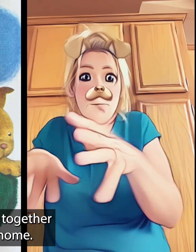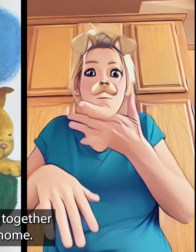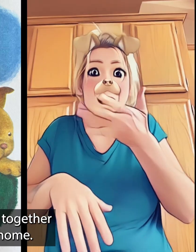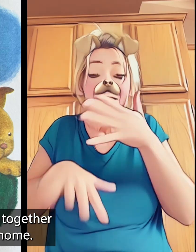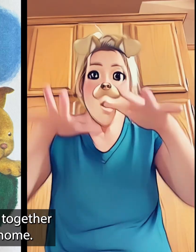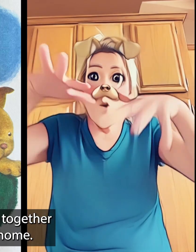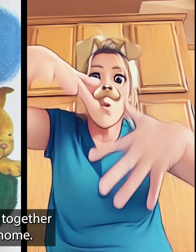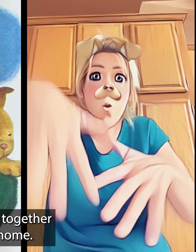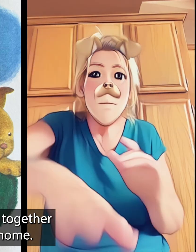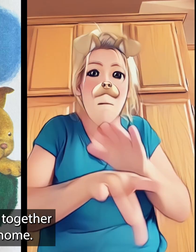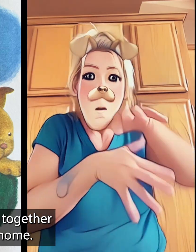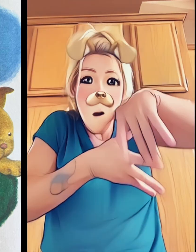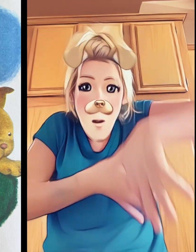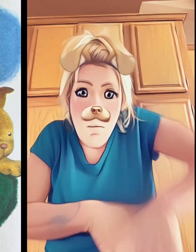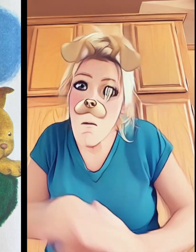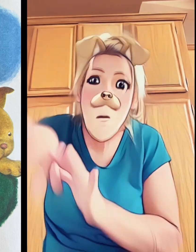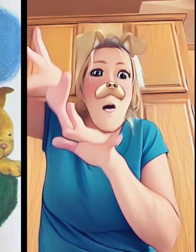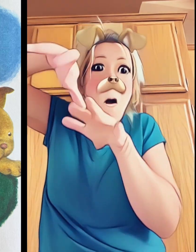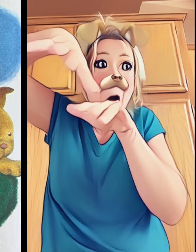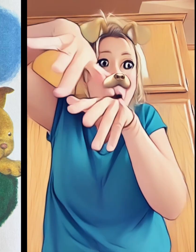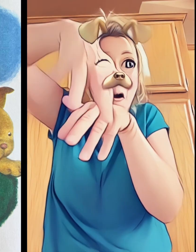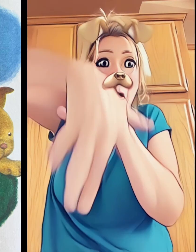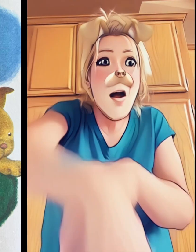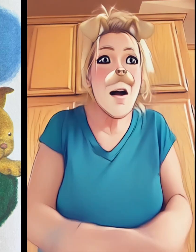the whole way home.